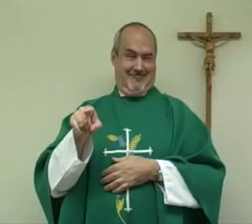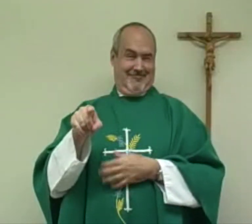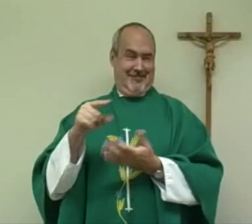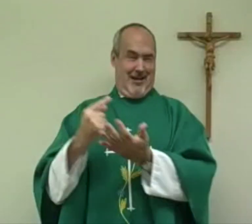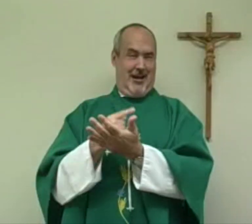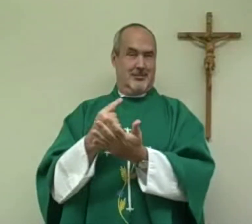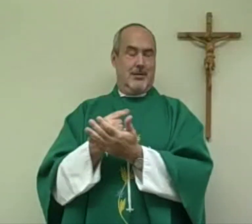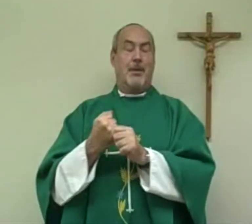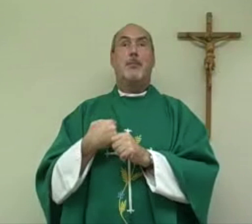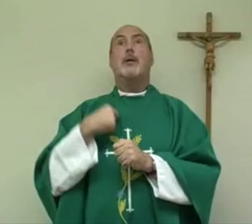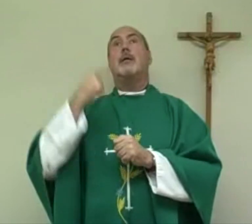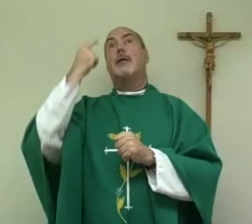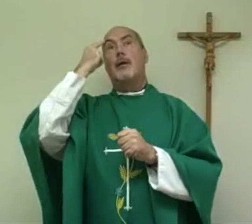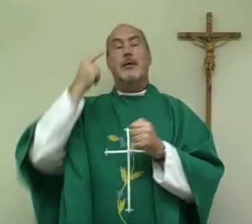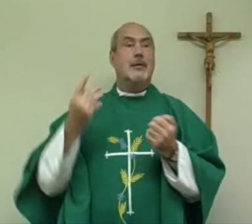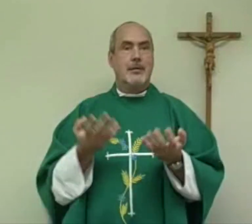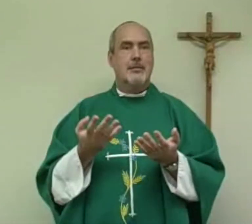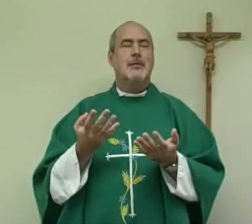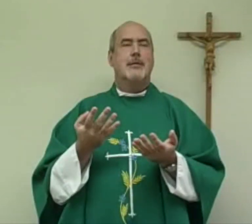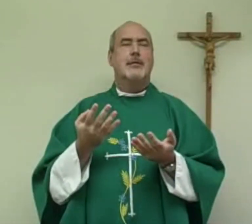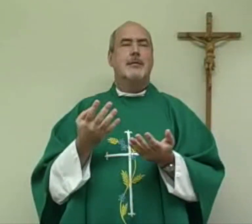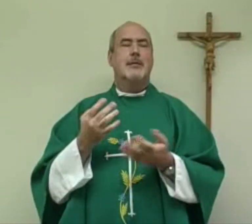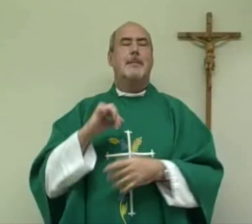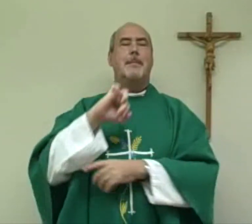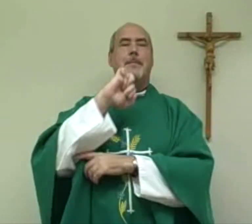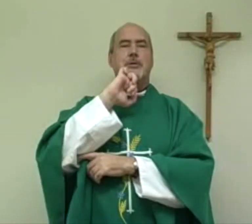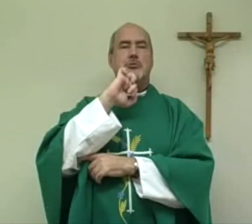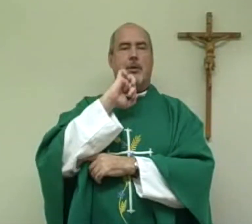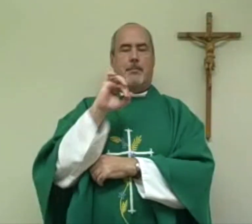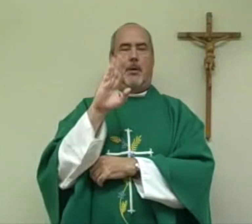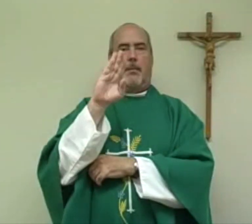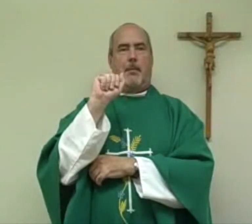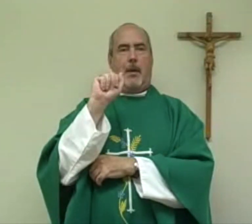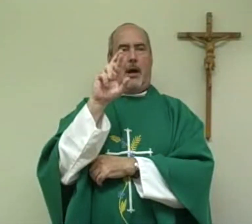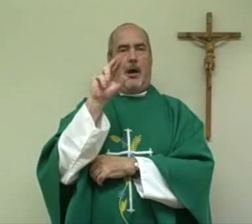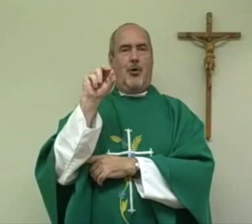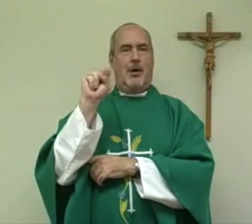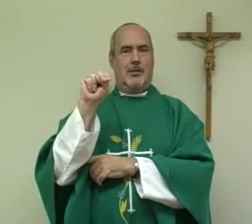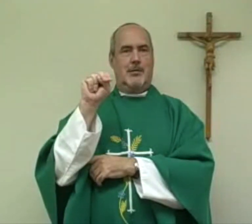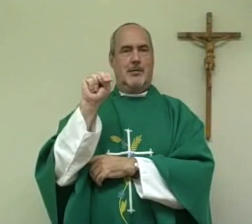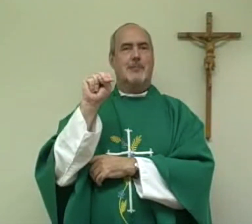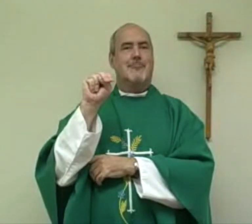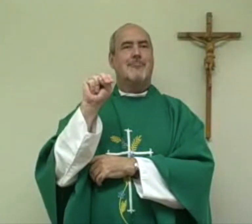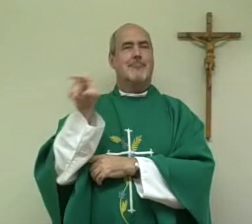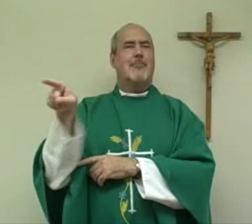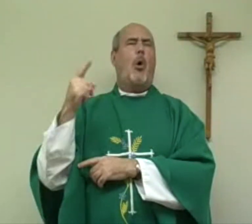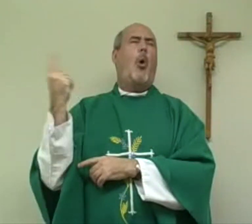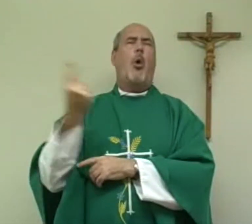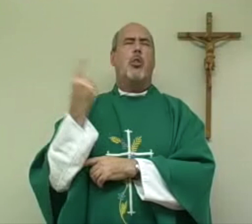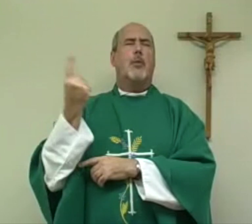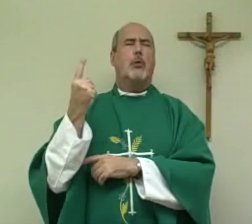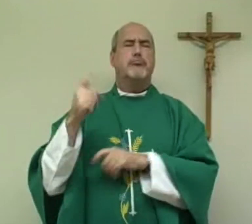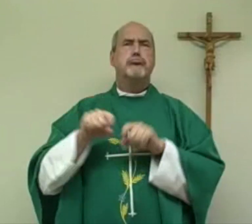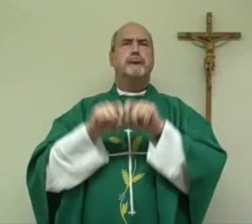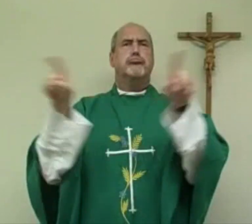Well, this gospel reminds me of Bishop Barron,